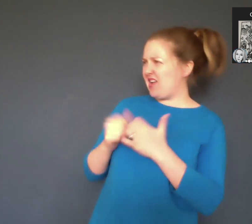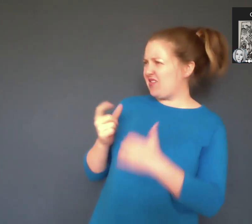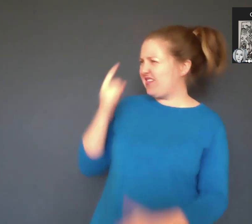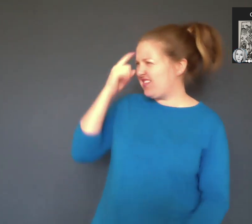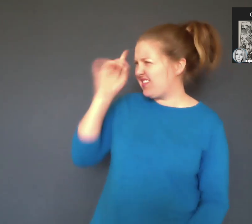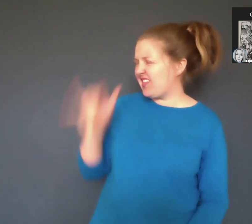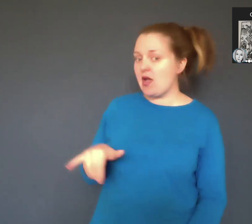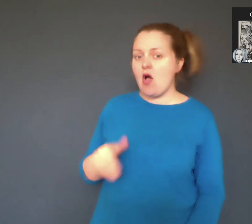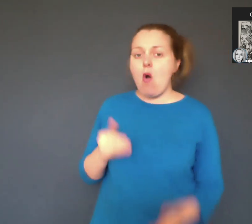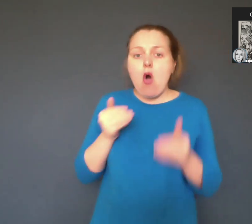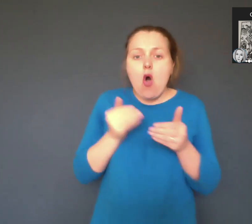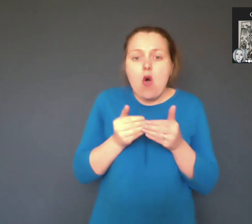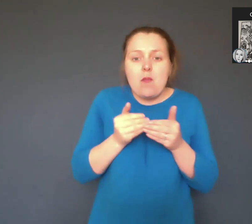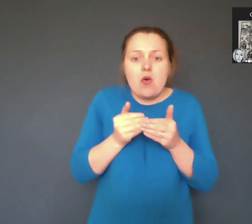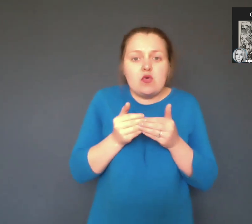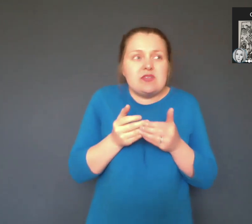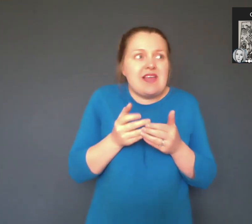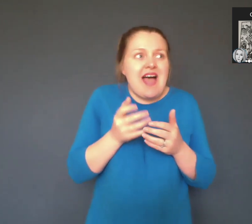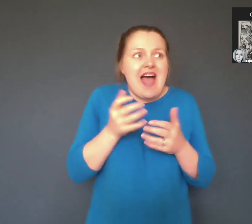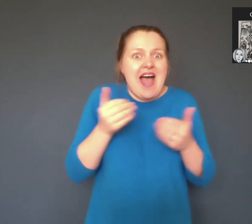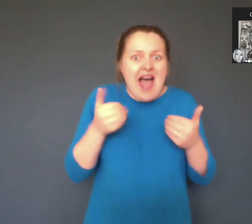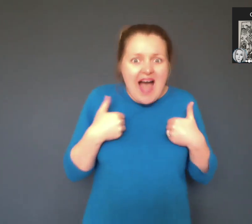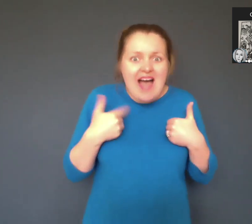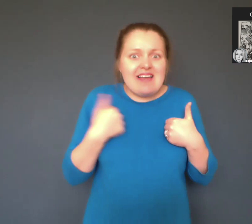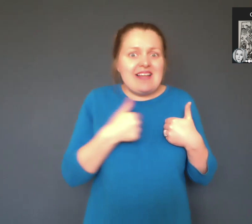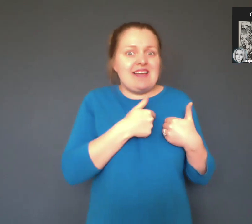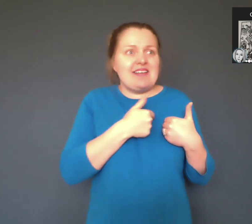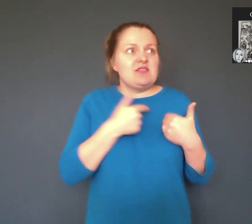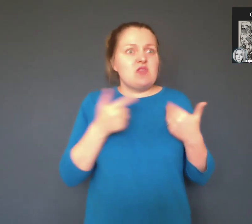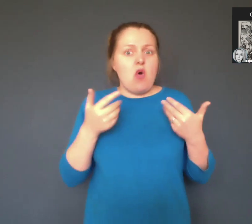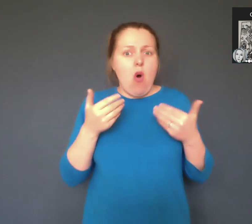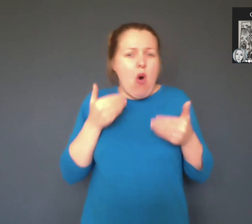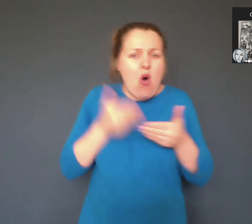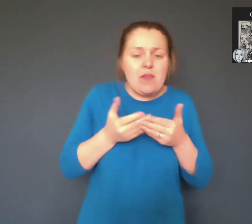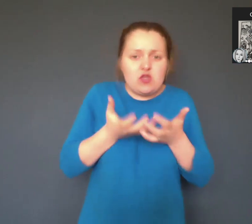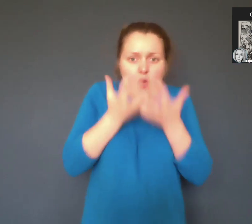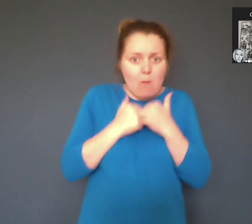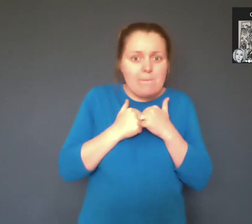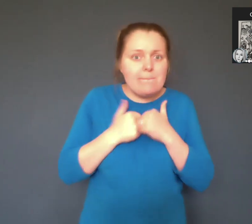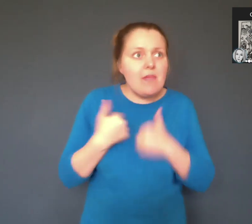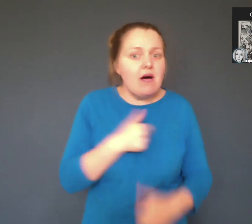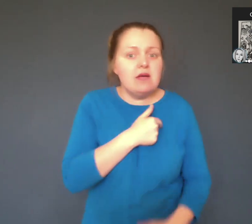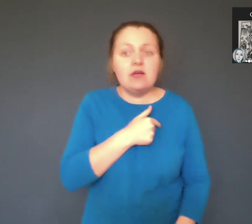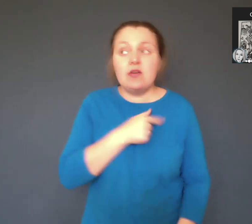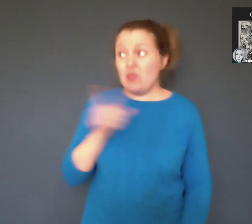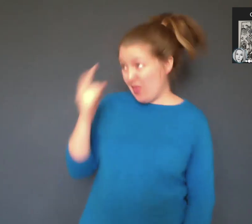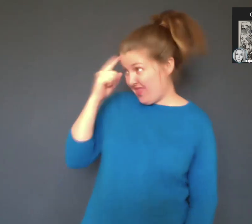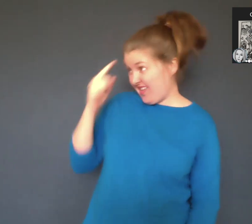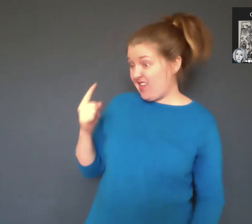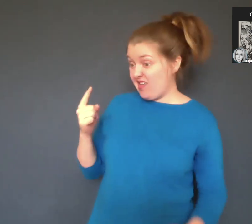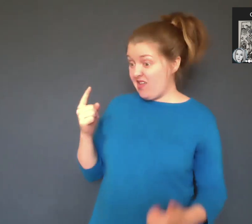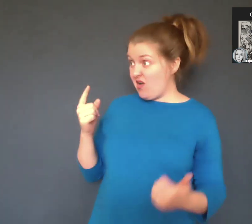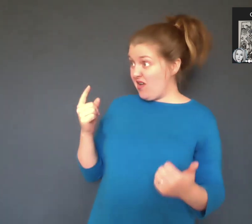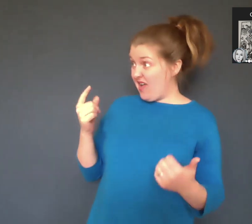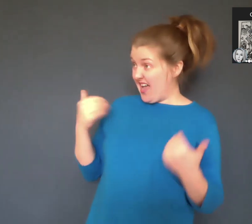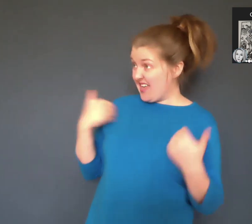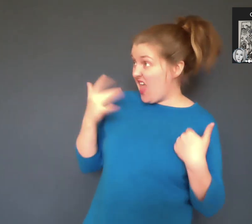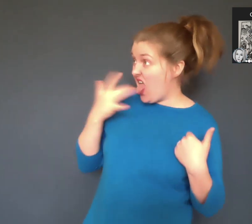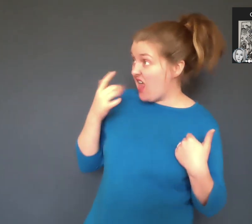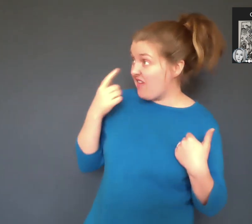So you think it's got a taste for us? I'm sure of it." Wendell stared at his feet for a moment. "You think we should